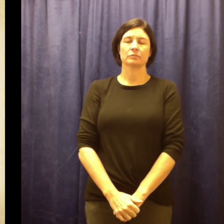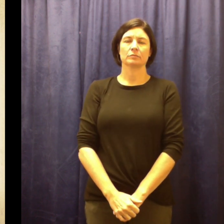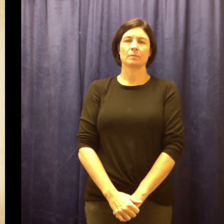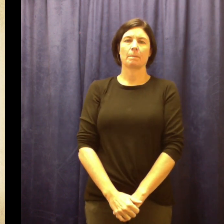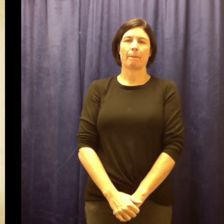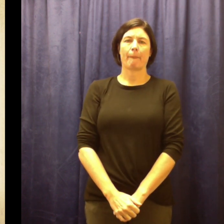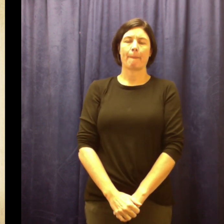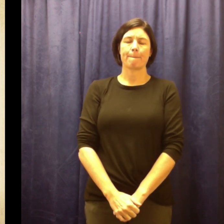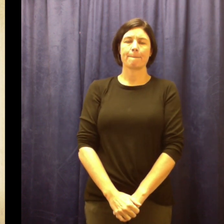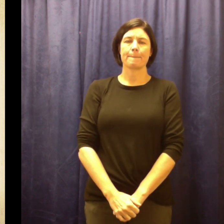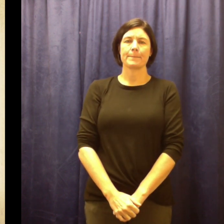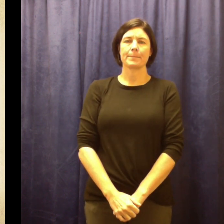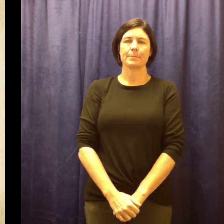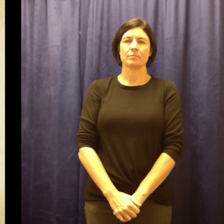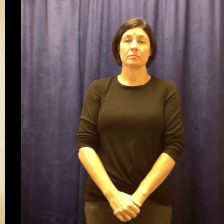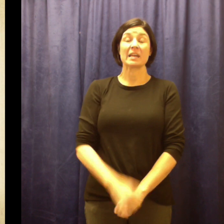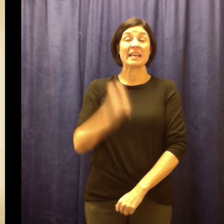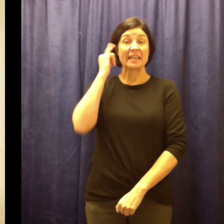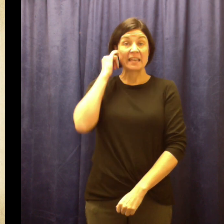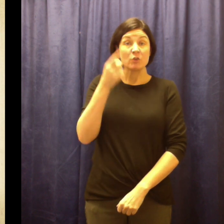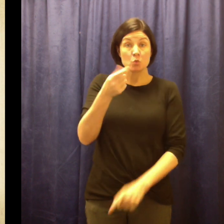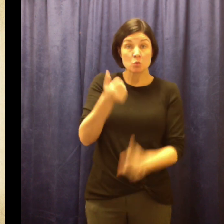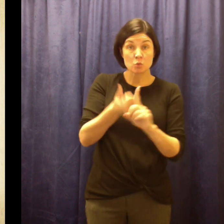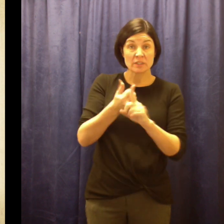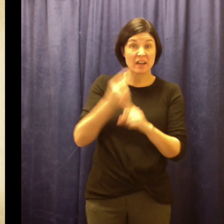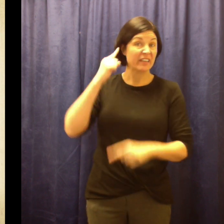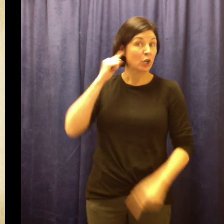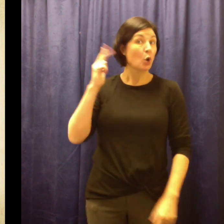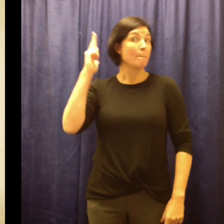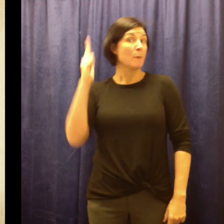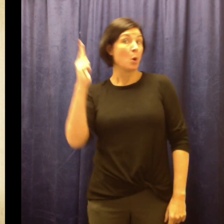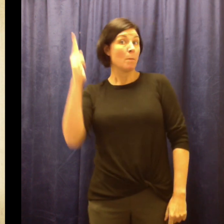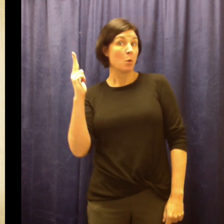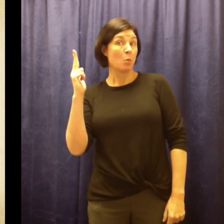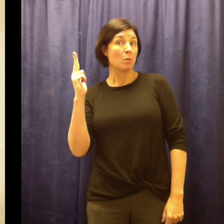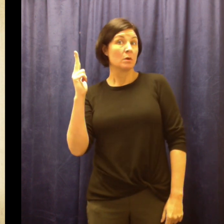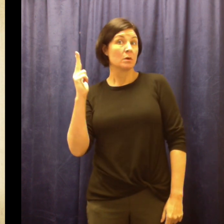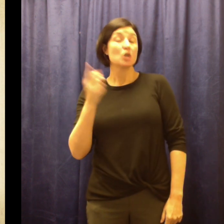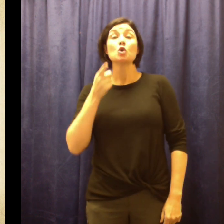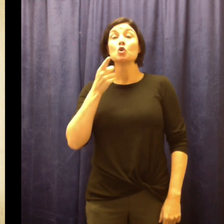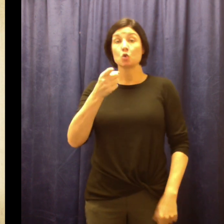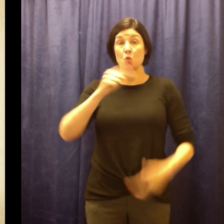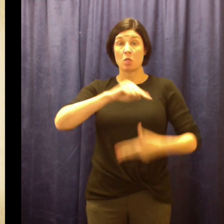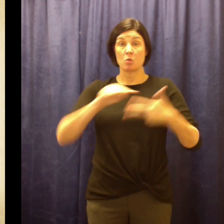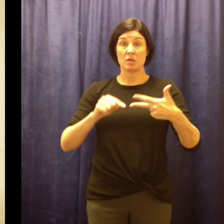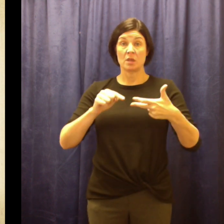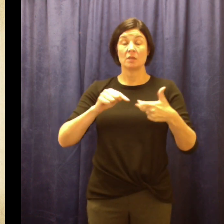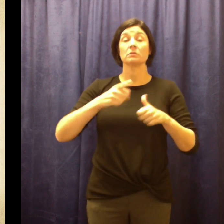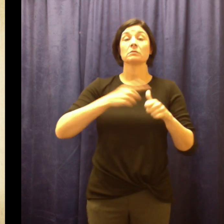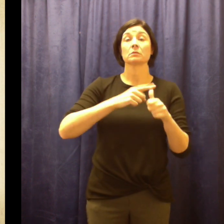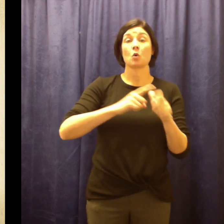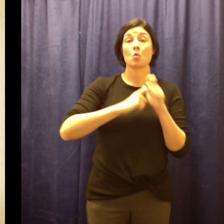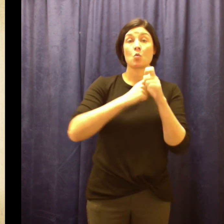If you hear weapons fire, run, hide, fight.